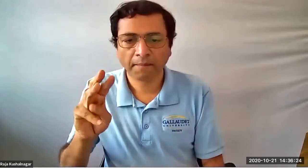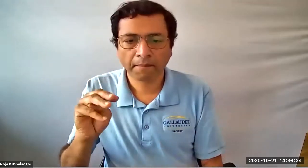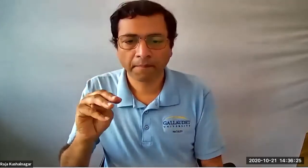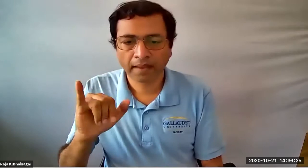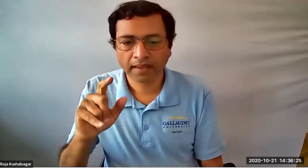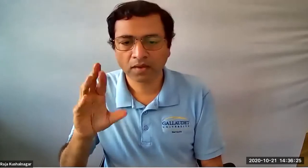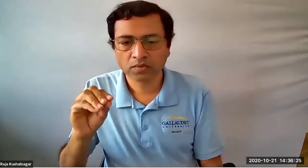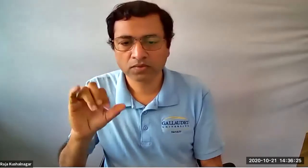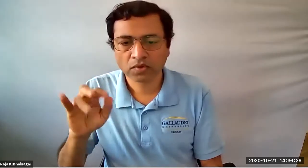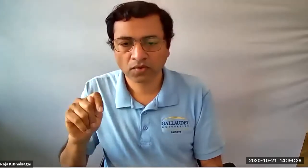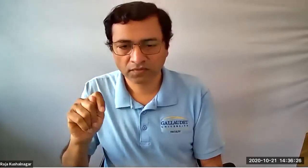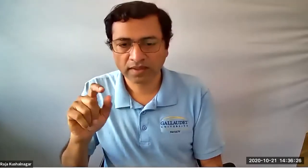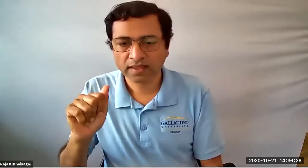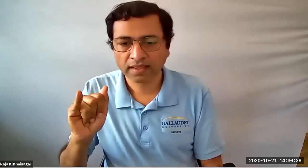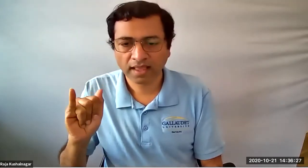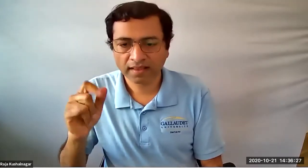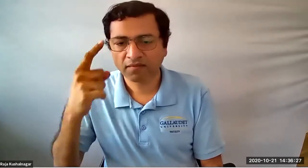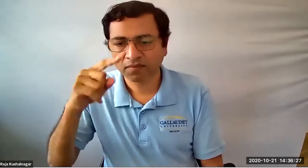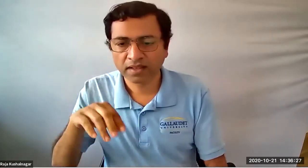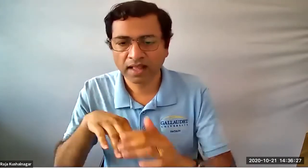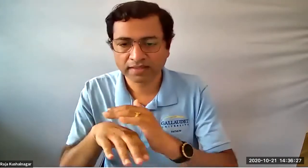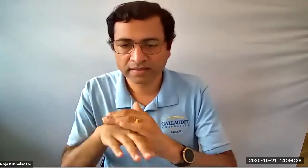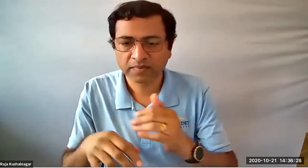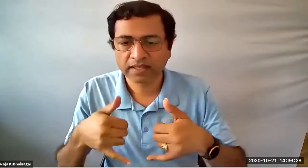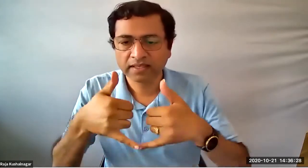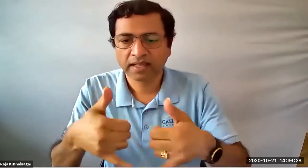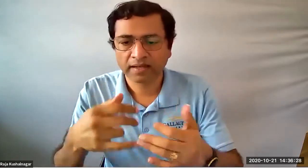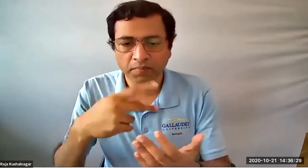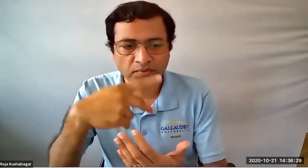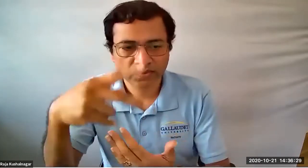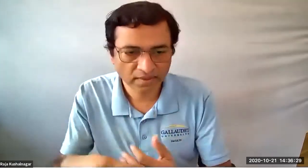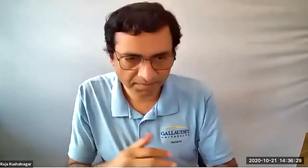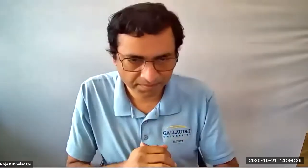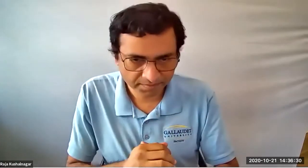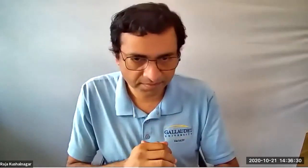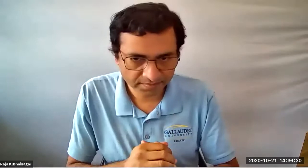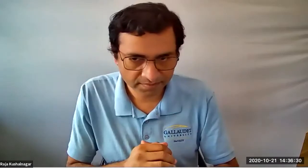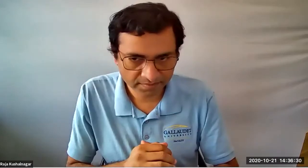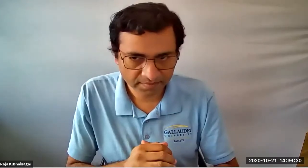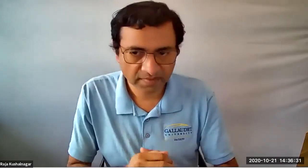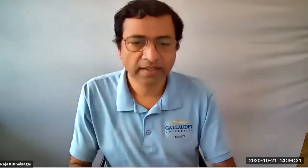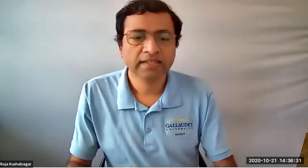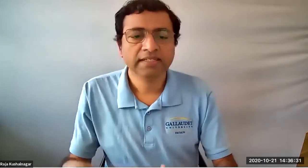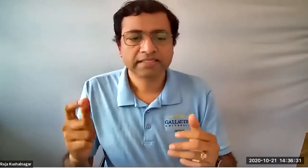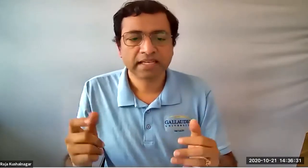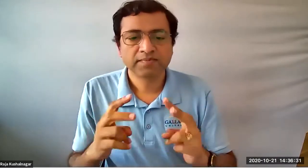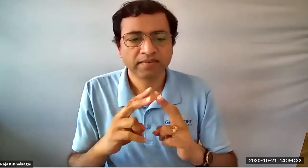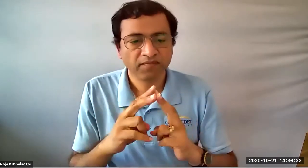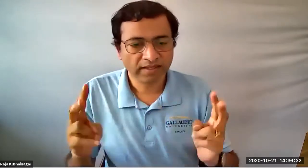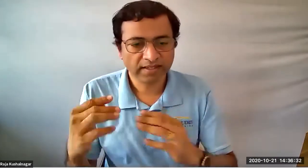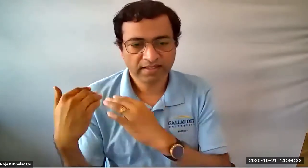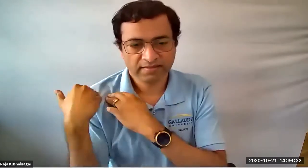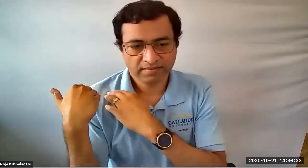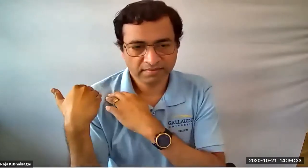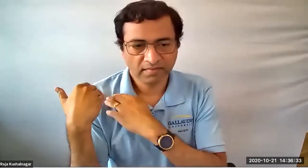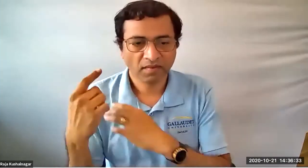She is the leader of the partner program at Microsoft and works with the Microsoft AI grant